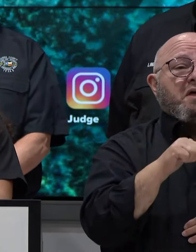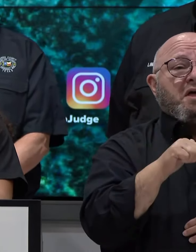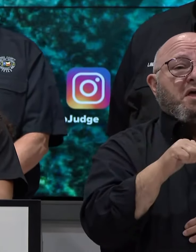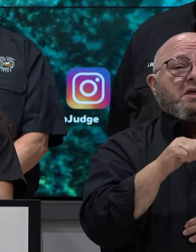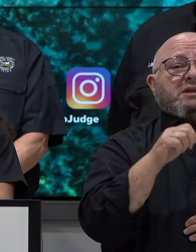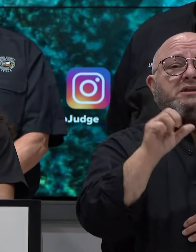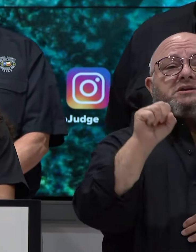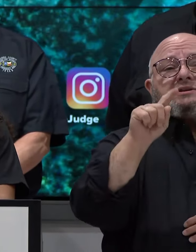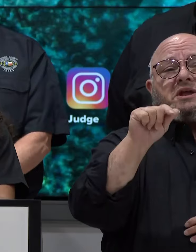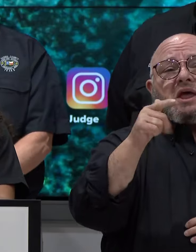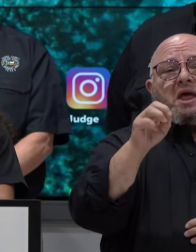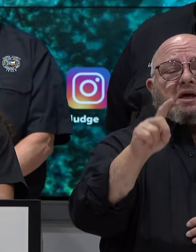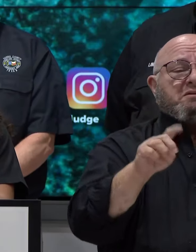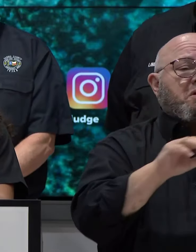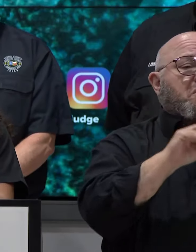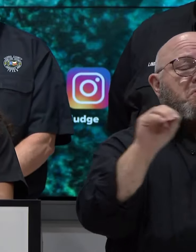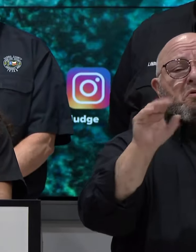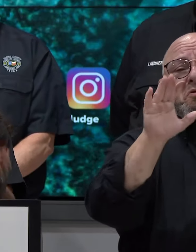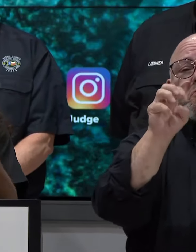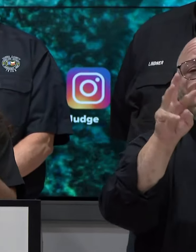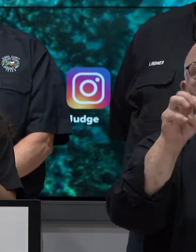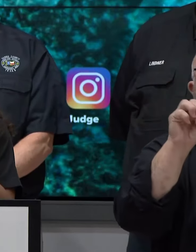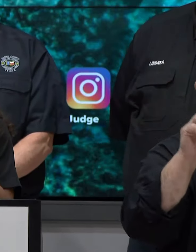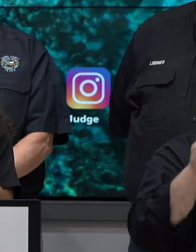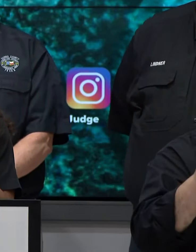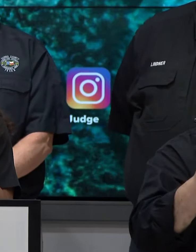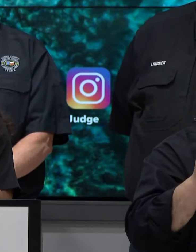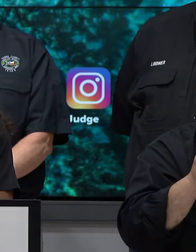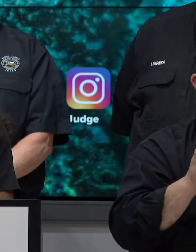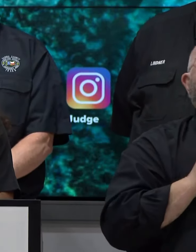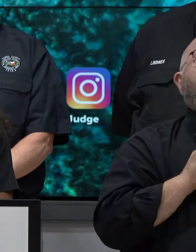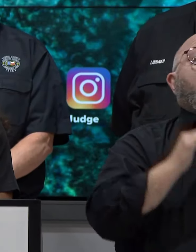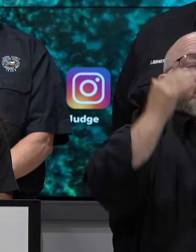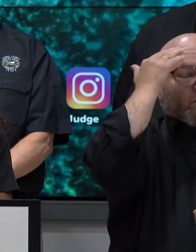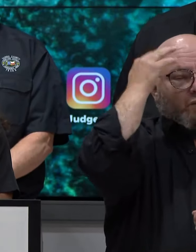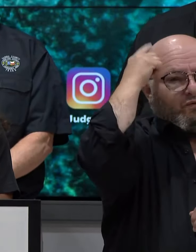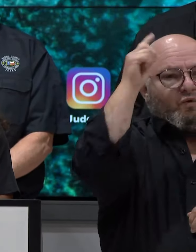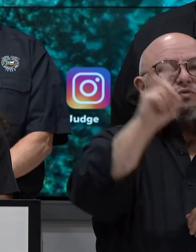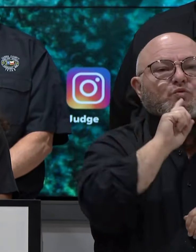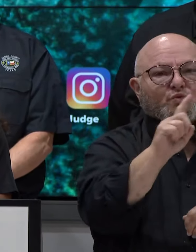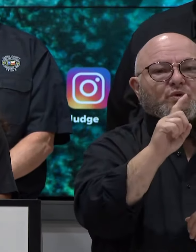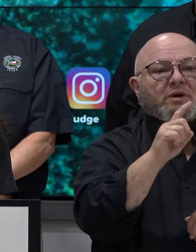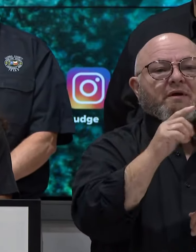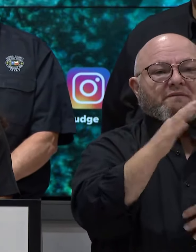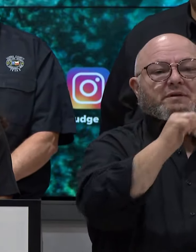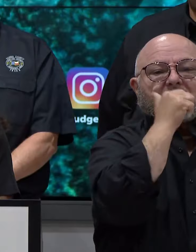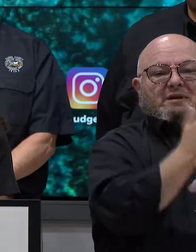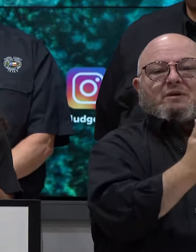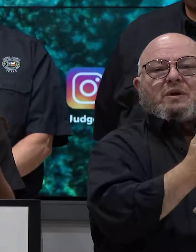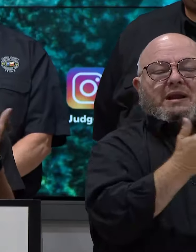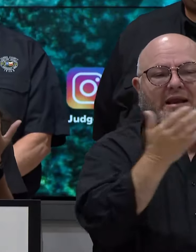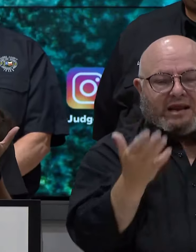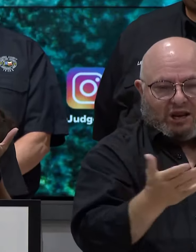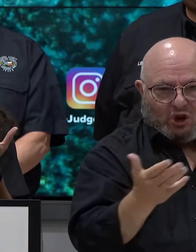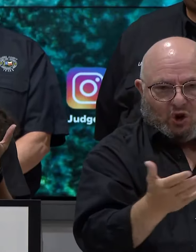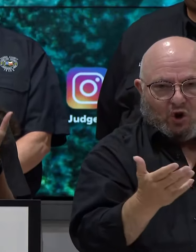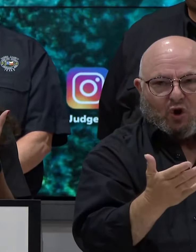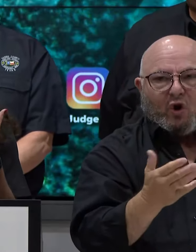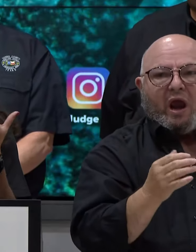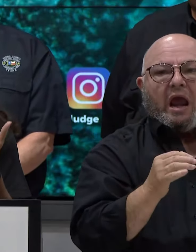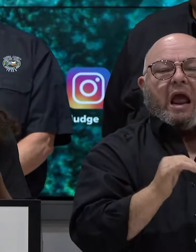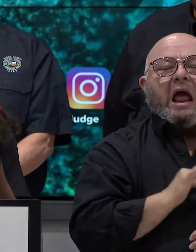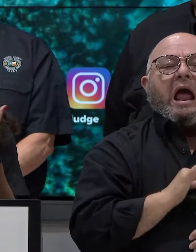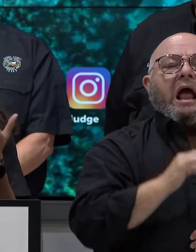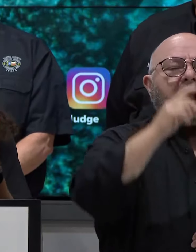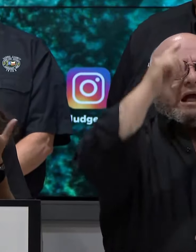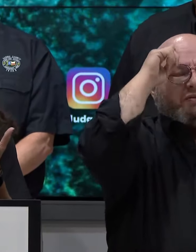staged. There were no crews, when I know for a fact the crews were staged and the crews were here. So that's the kind of thing. I just